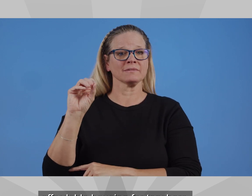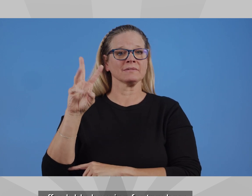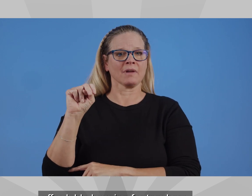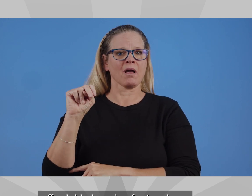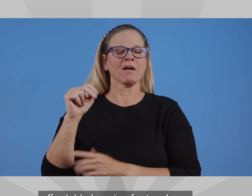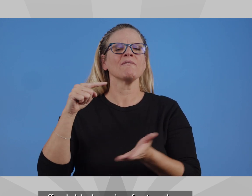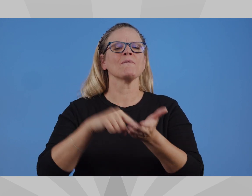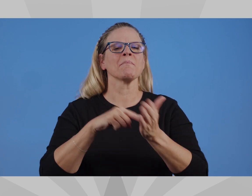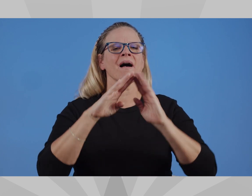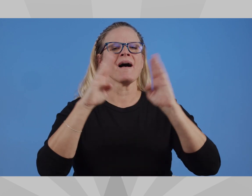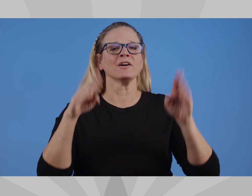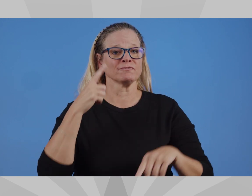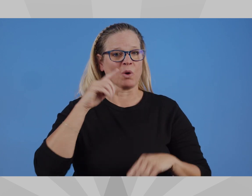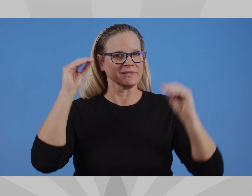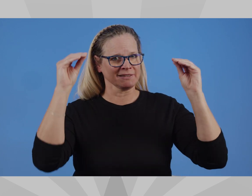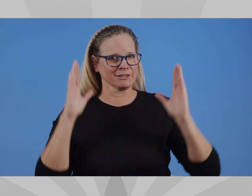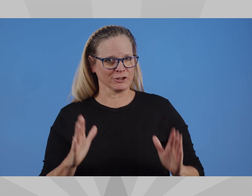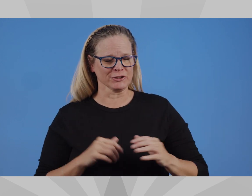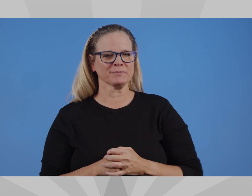housing for teachers.